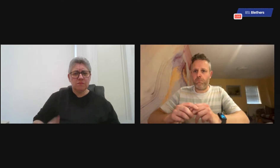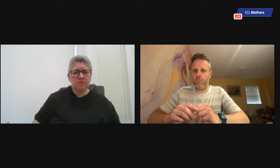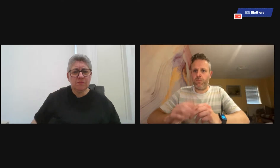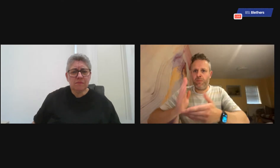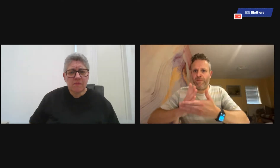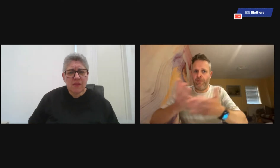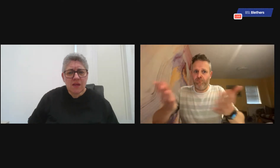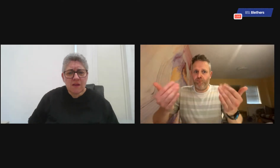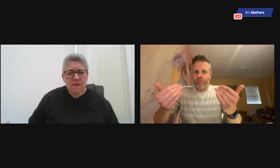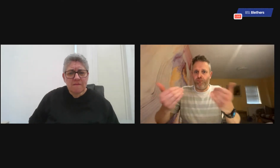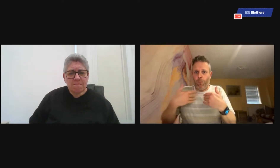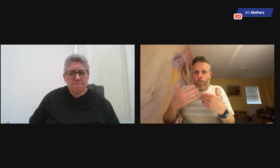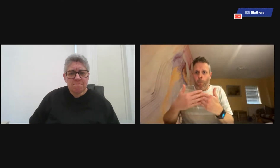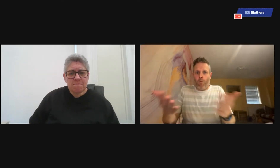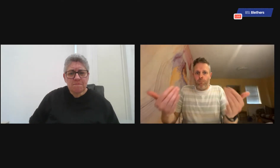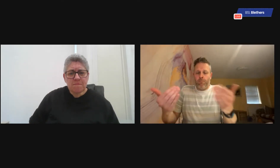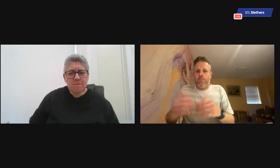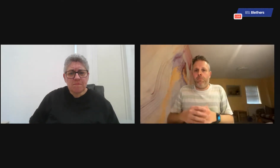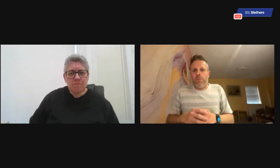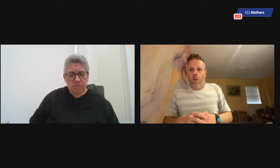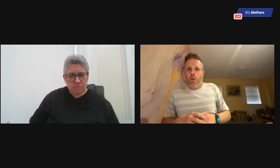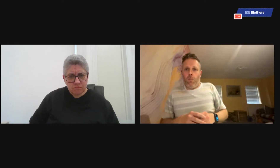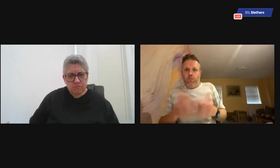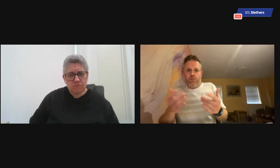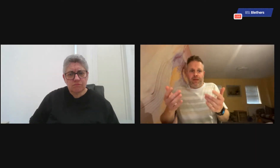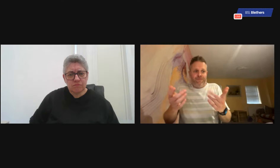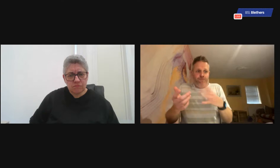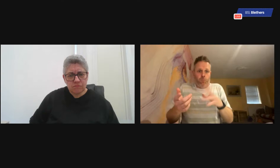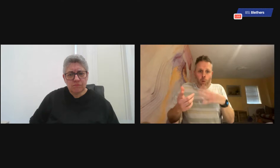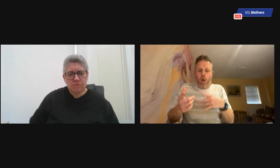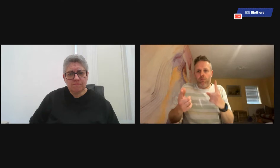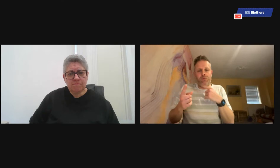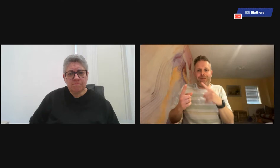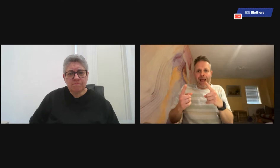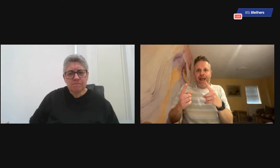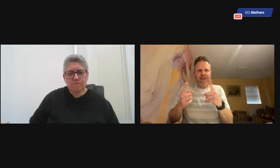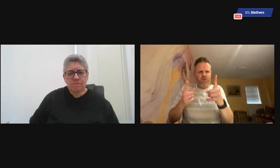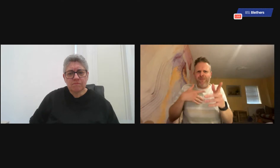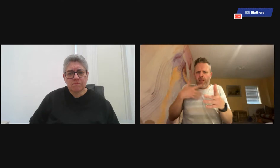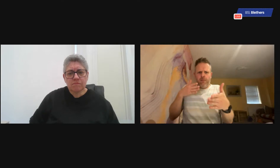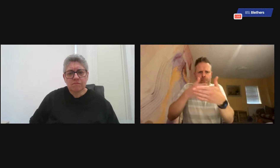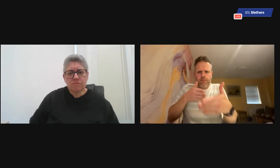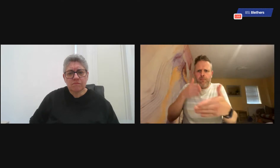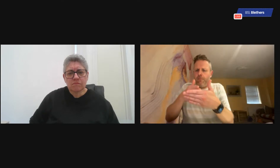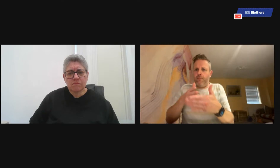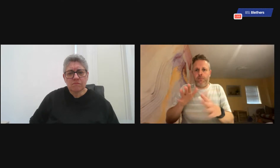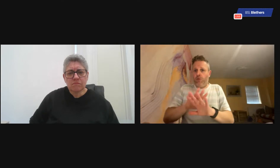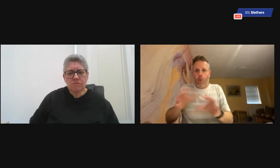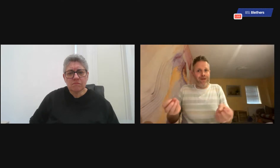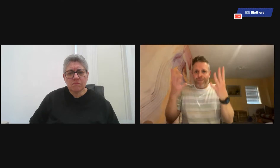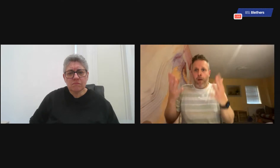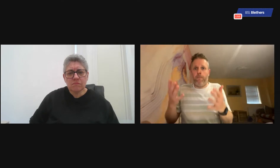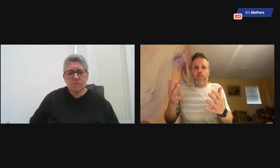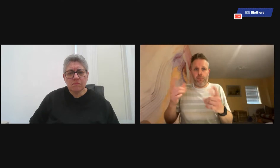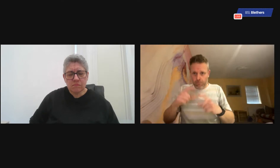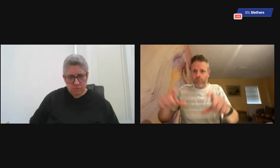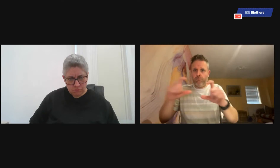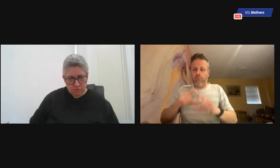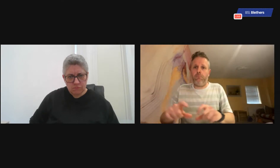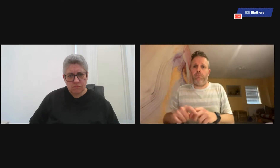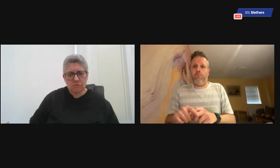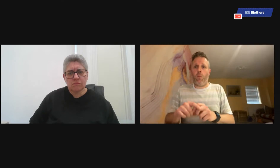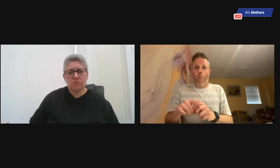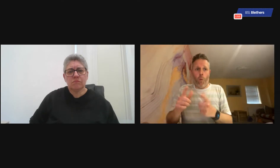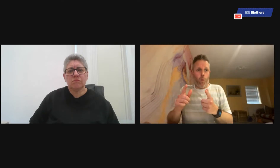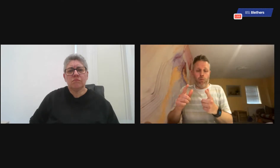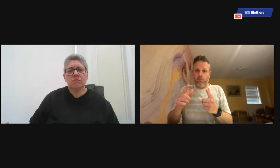advice to help them move forward? Definitely do it. Please come forward, get involved. Don't